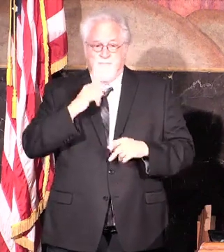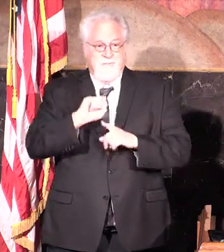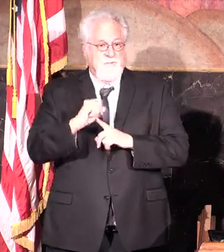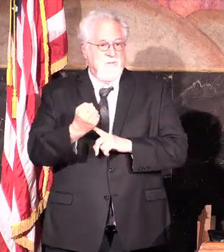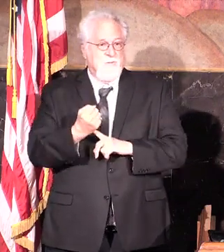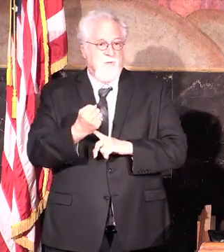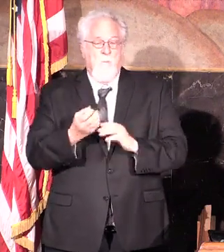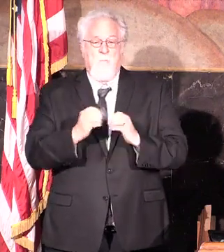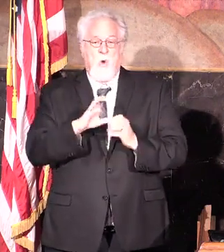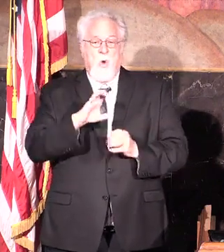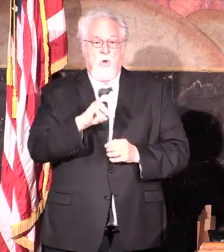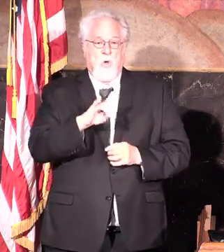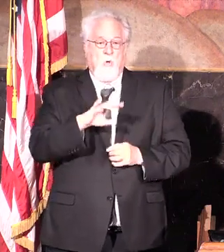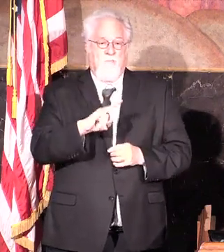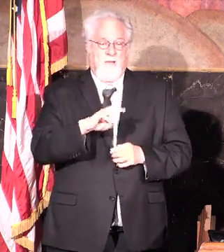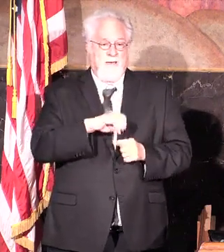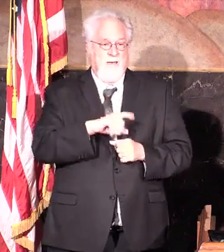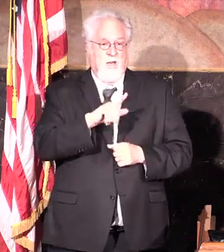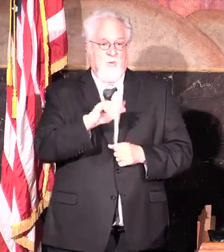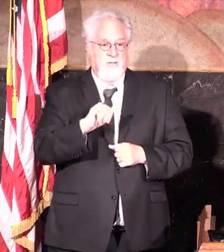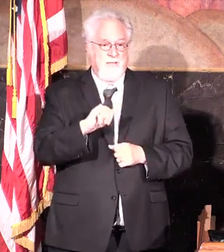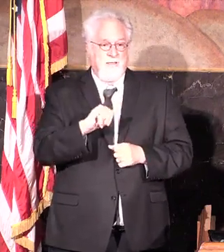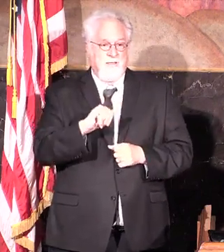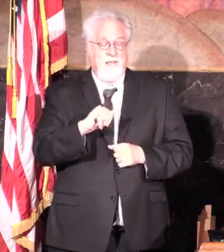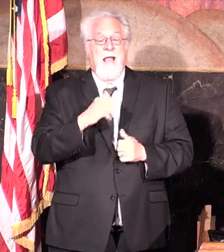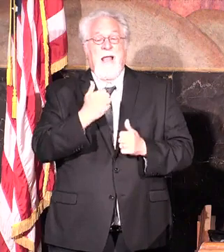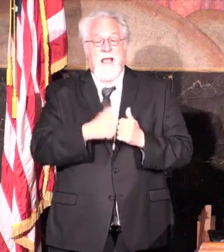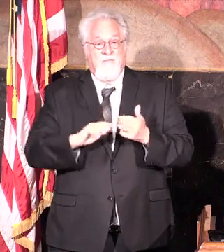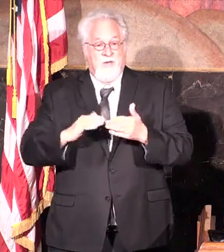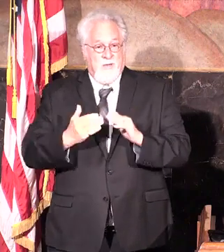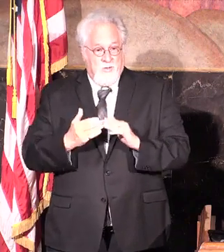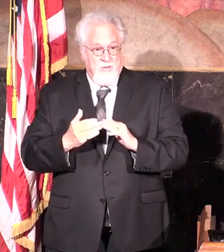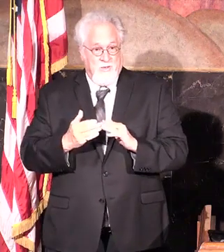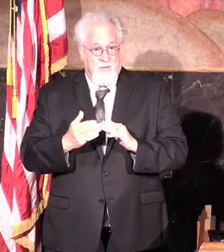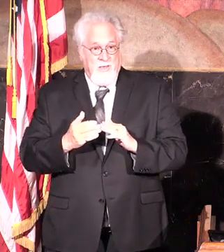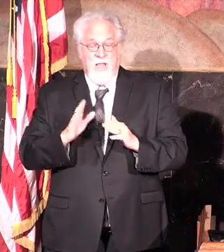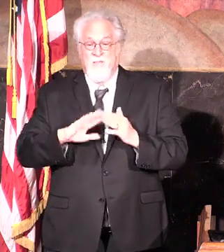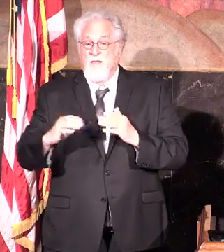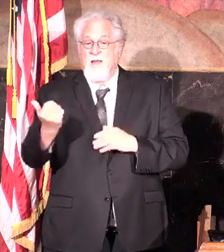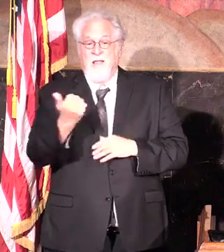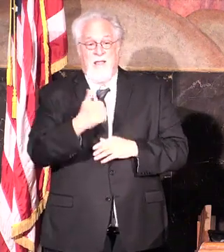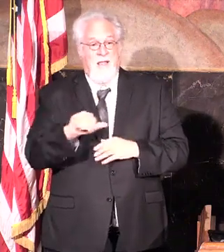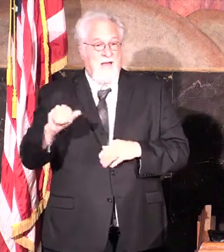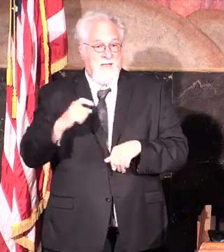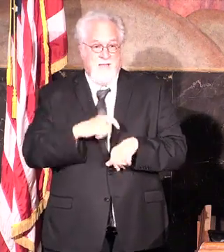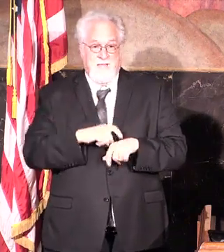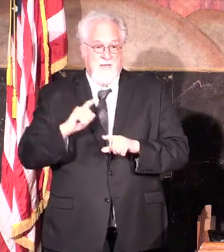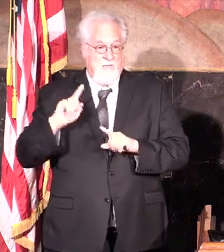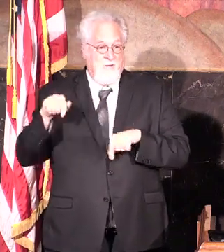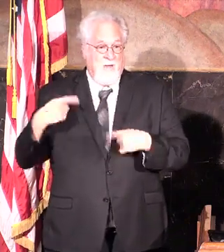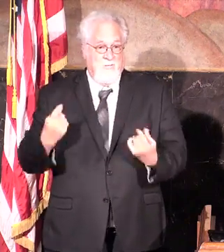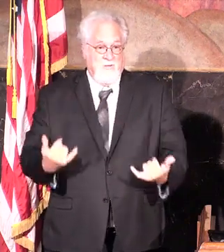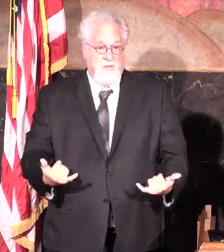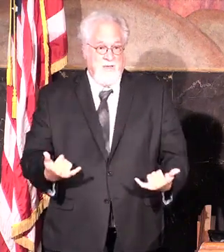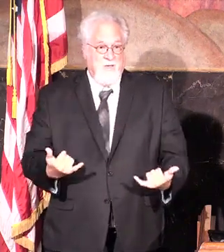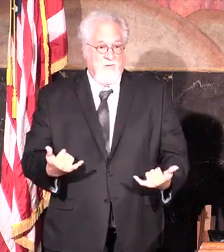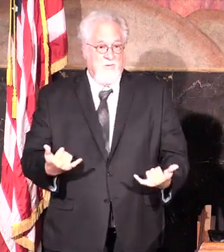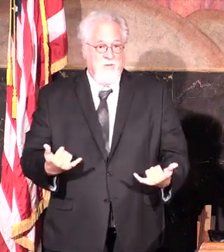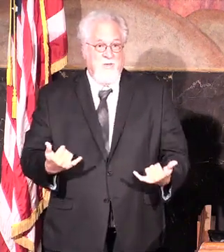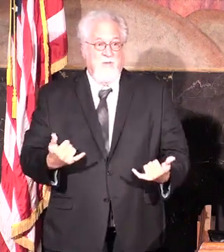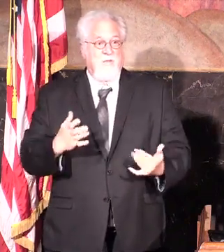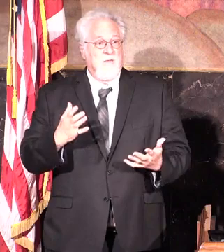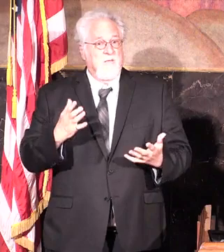is more COVID-19 in Louisiana and in every community of our state today than at any point up to now. And